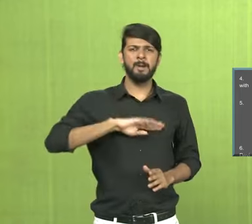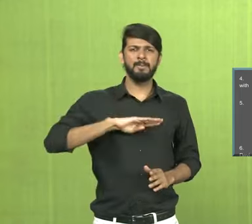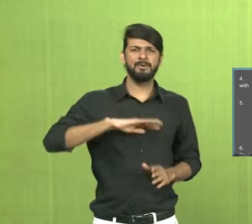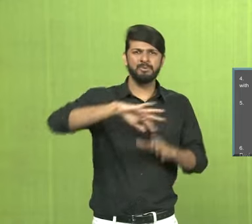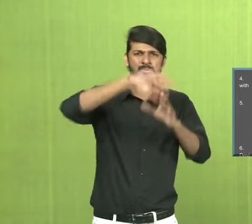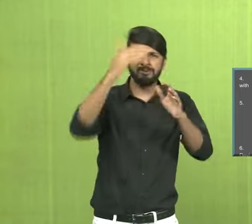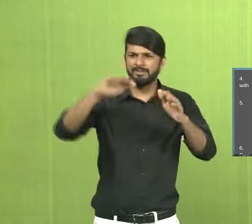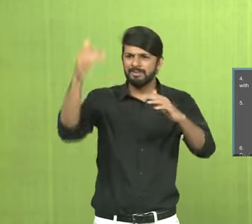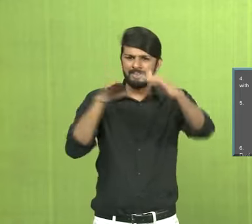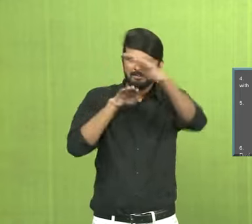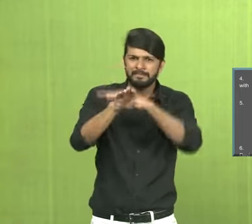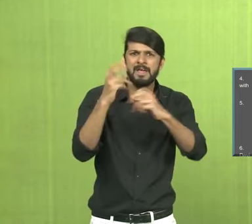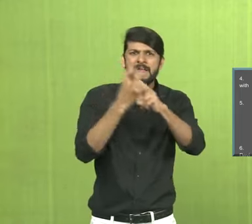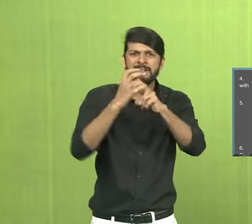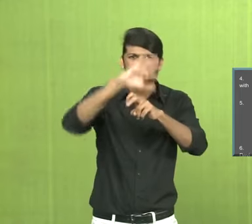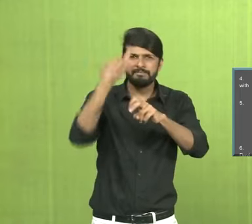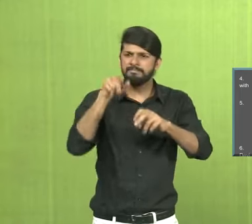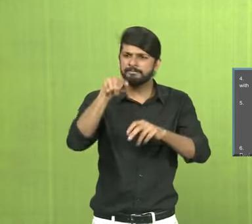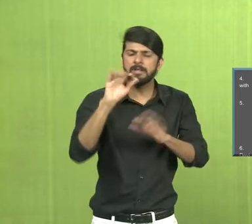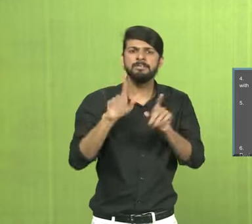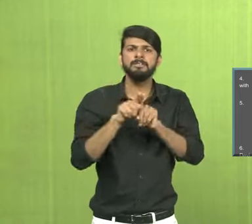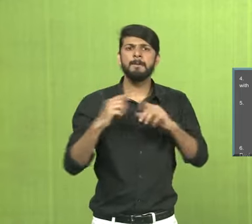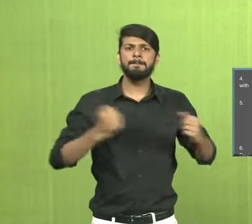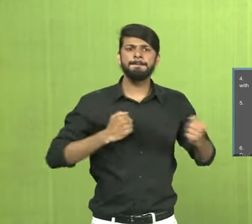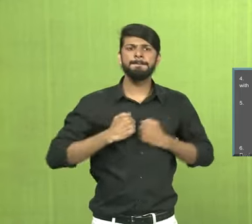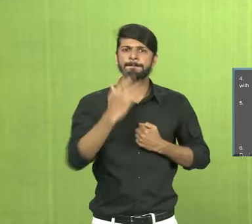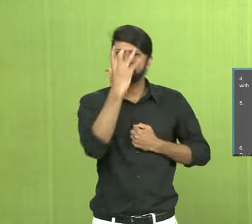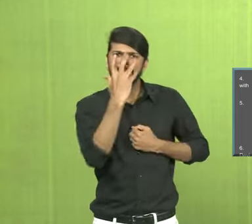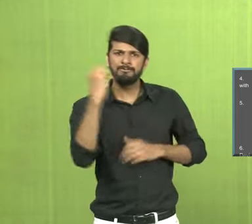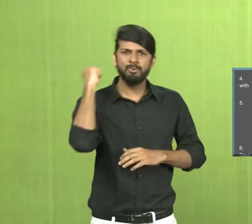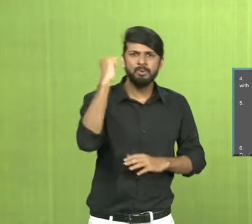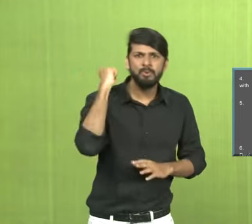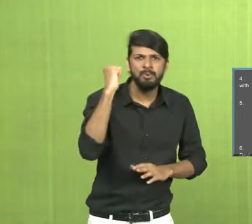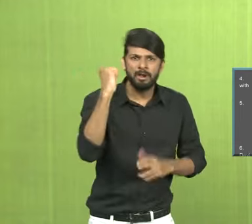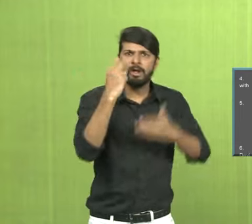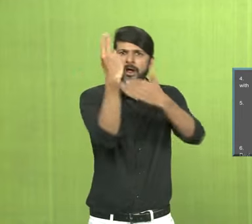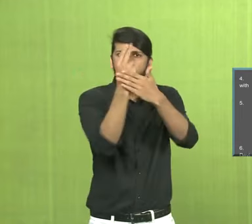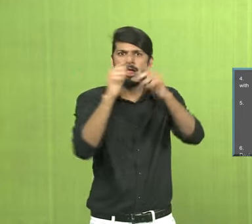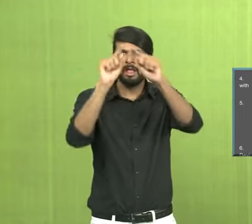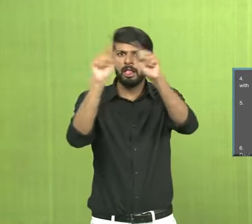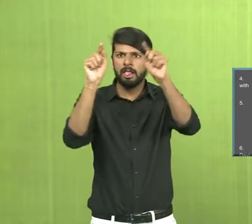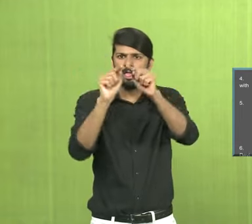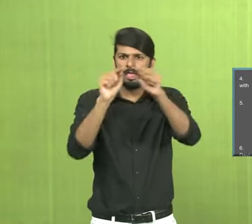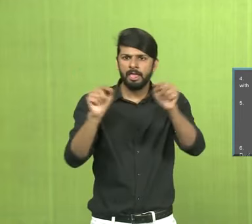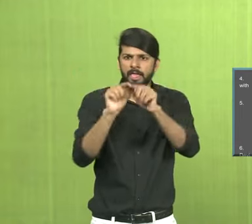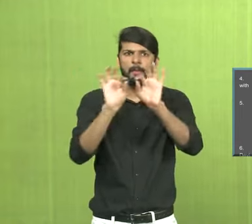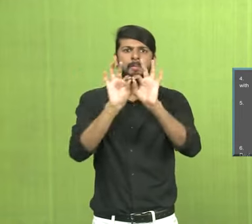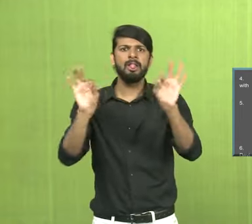And the second point is that these paintings are very similar to the prehistoric rock paintings or the